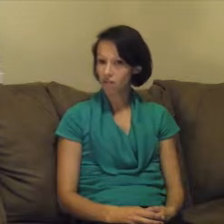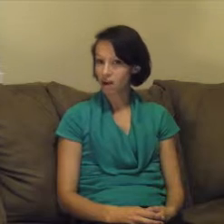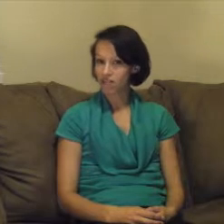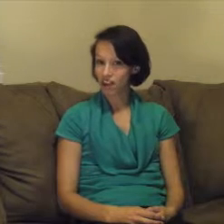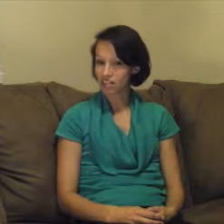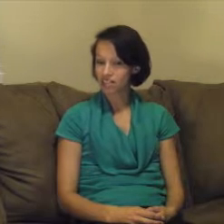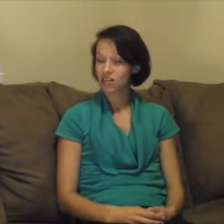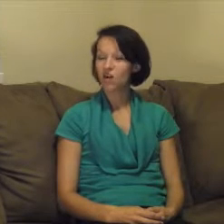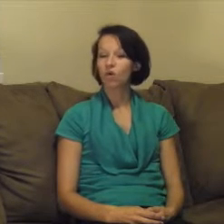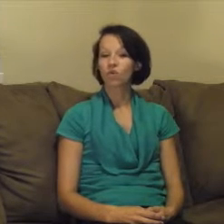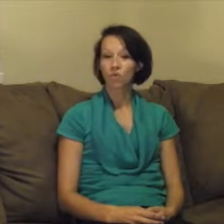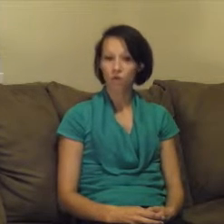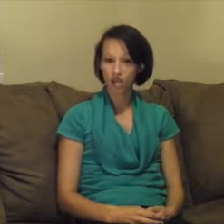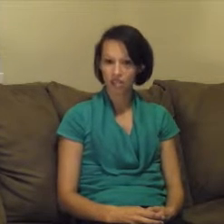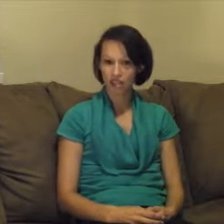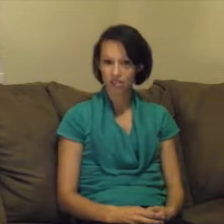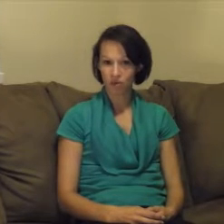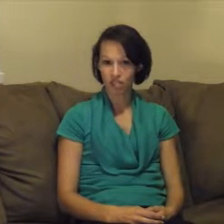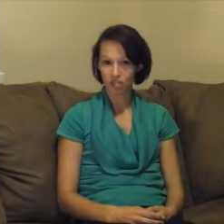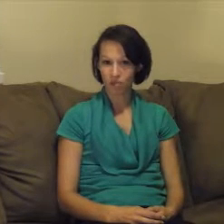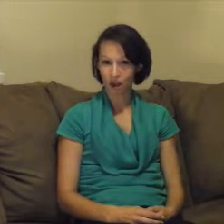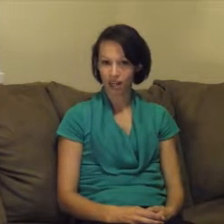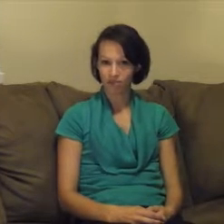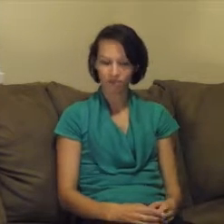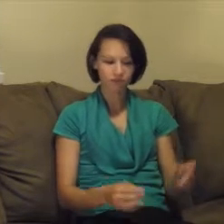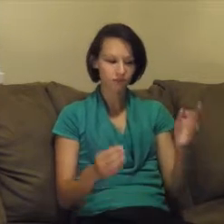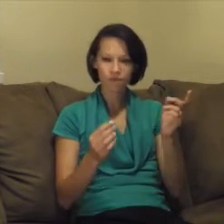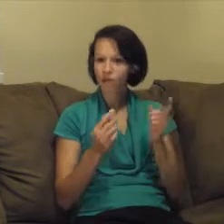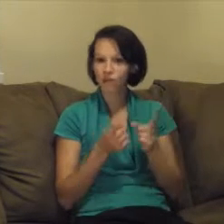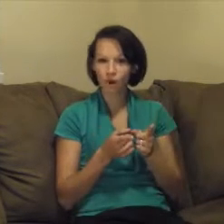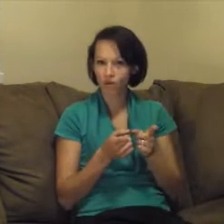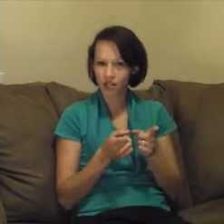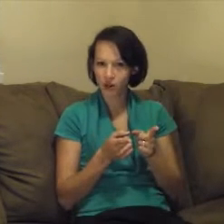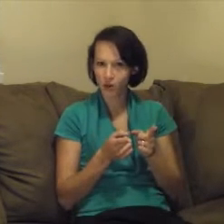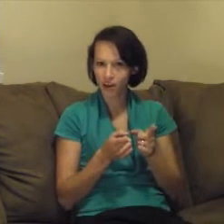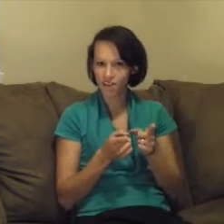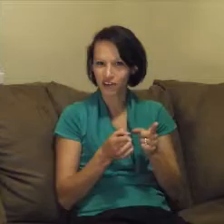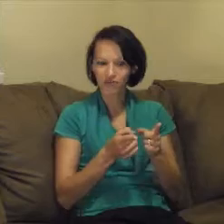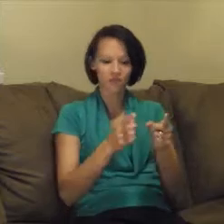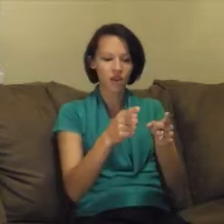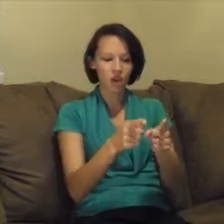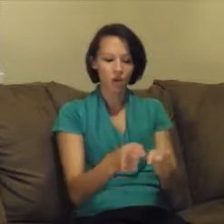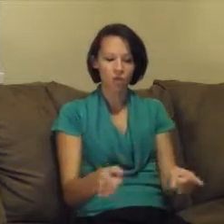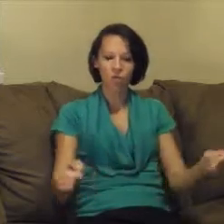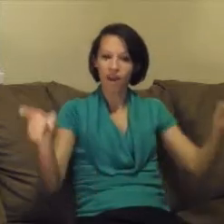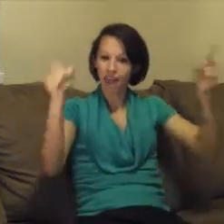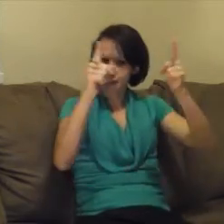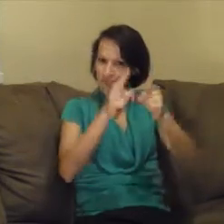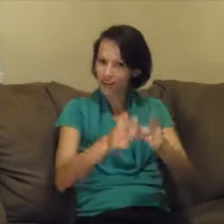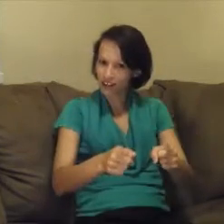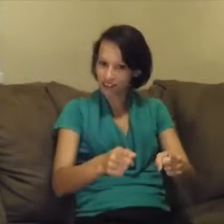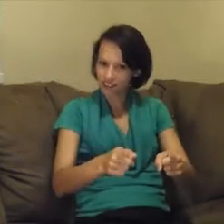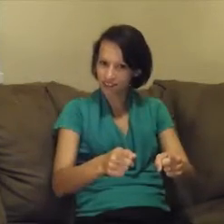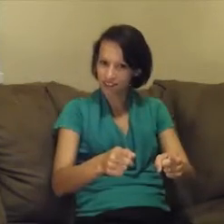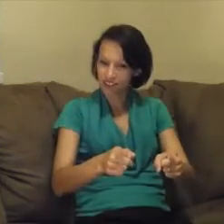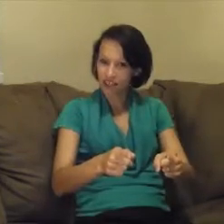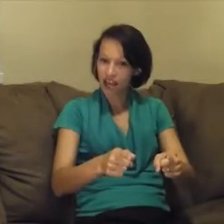my face, or the wind as it rushes by. You already know whenever. Whenever